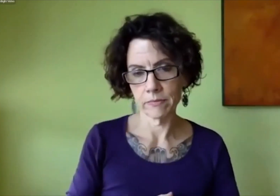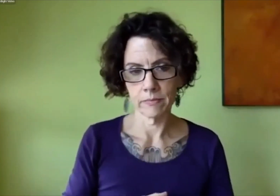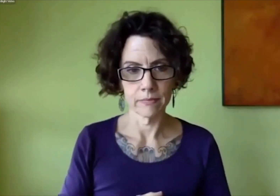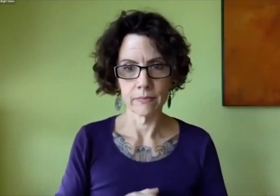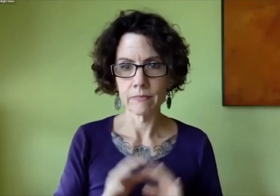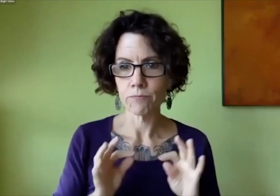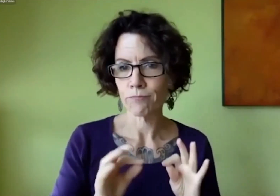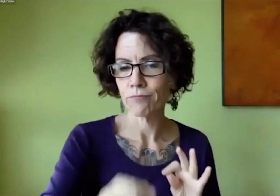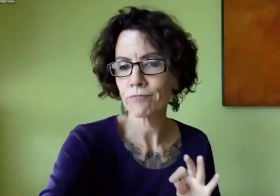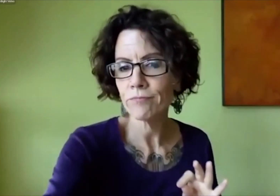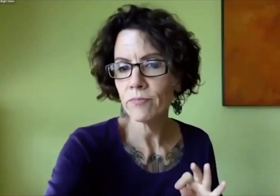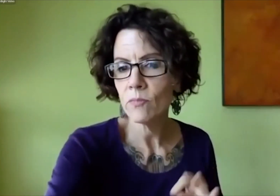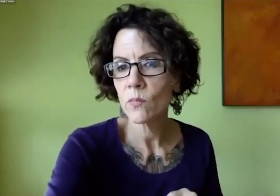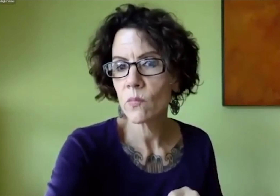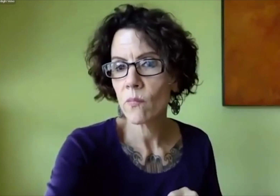estate.